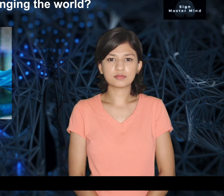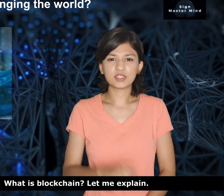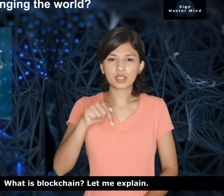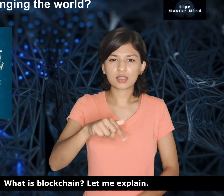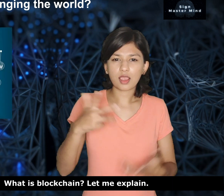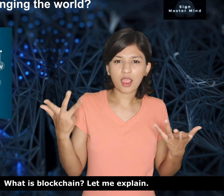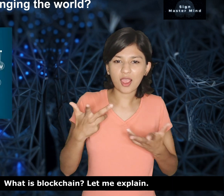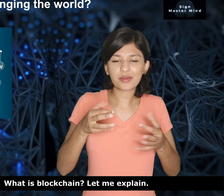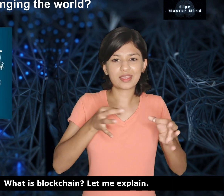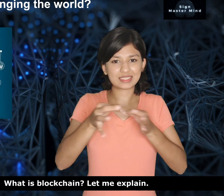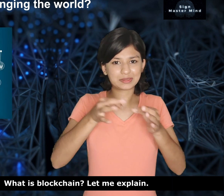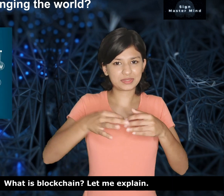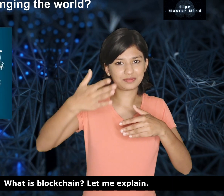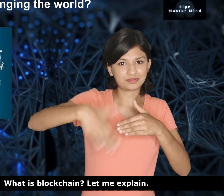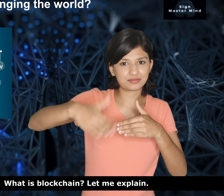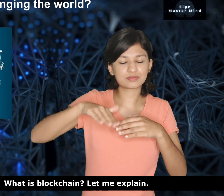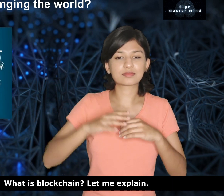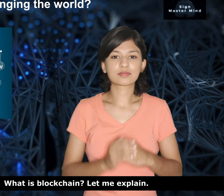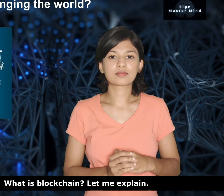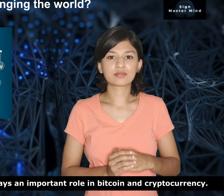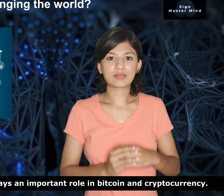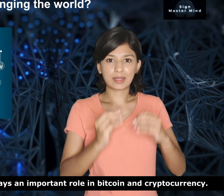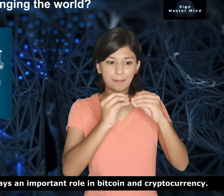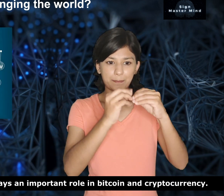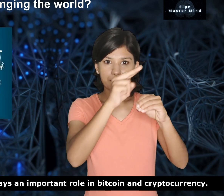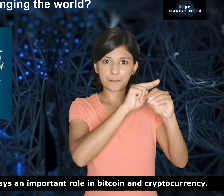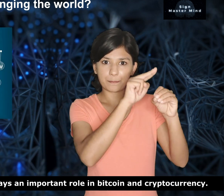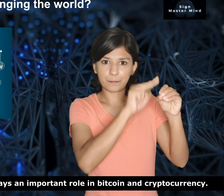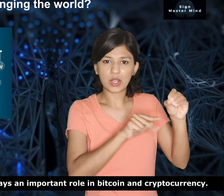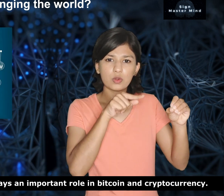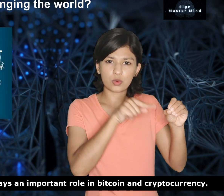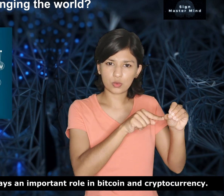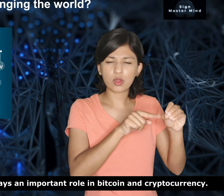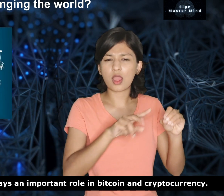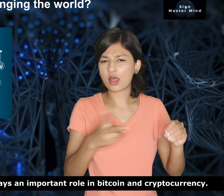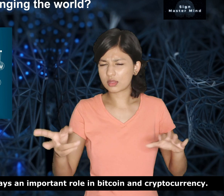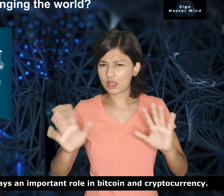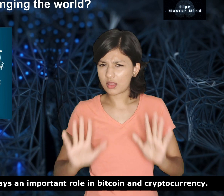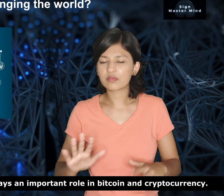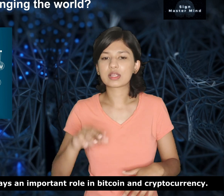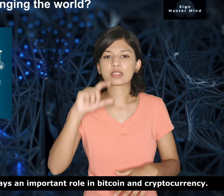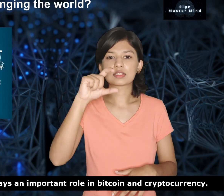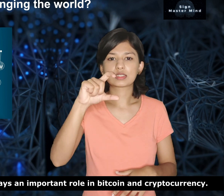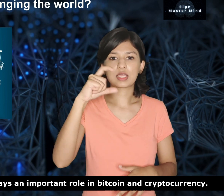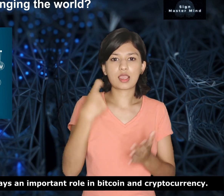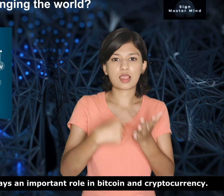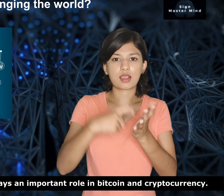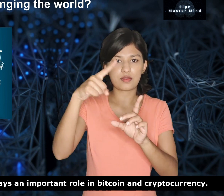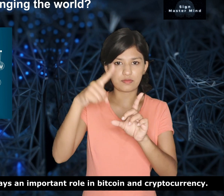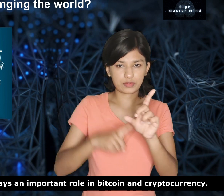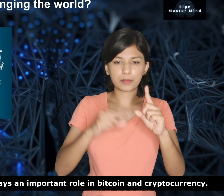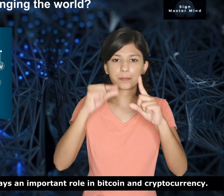What is blockchain? Let me explain. Blockchain plays an important role in Bitcoin and Cryptocurrency